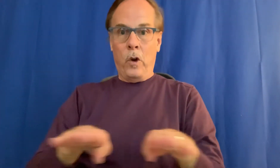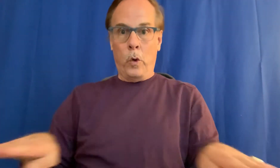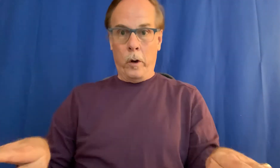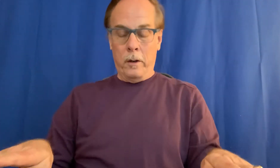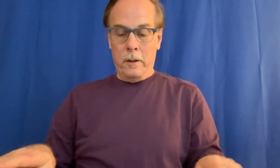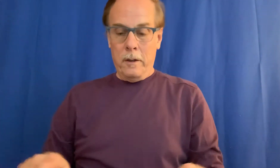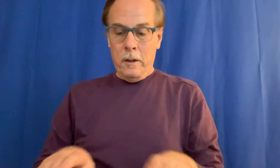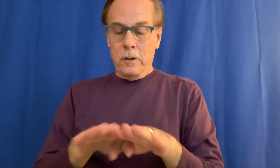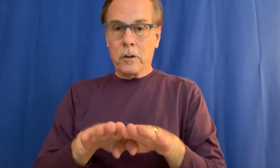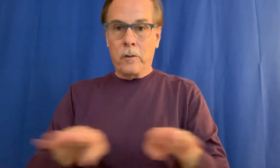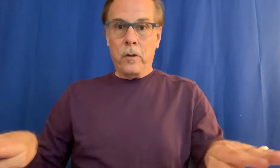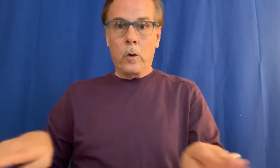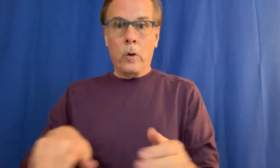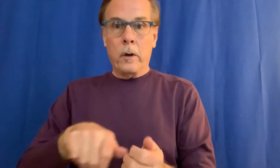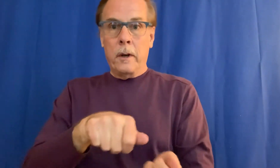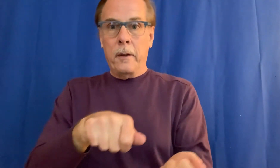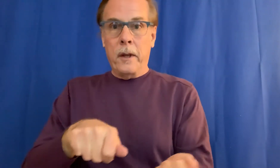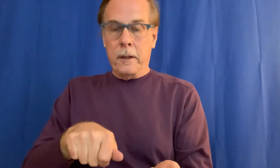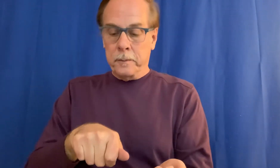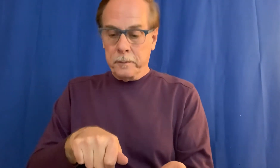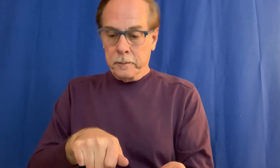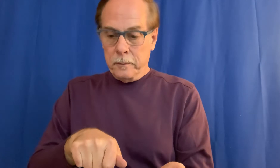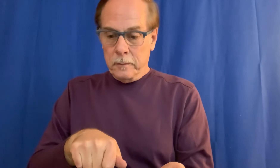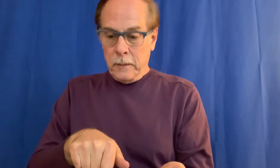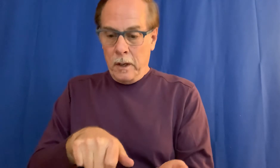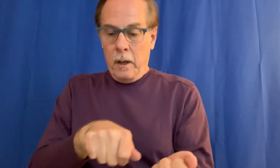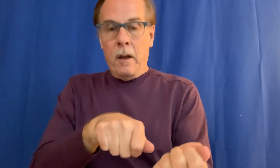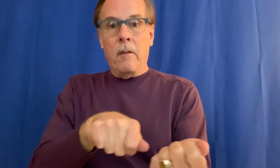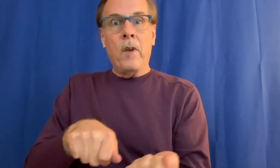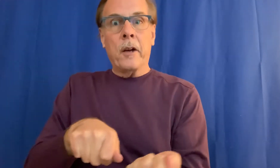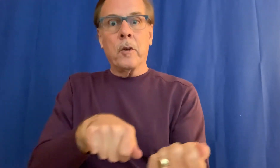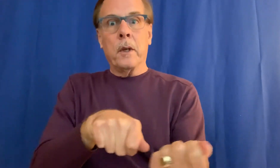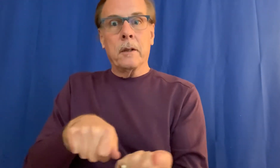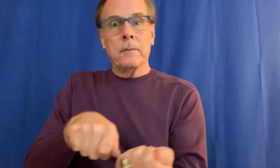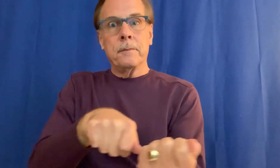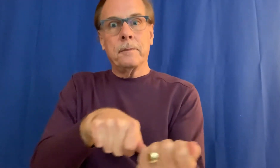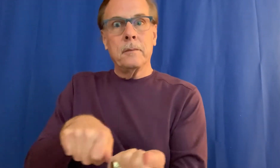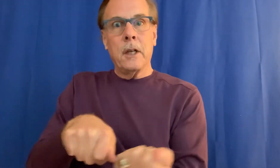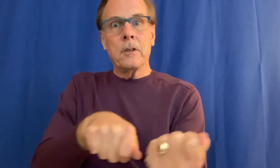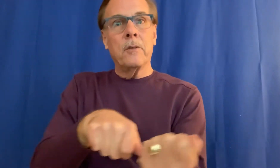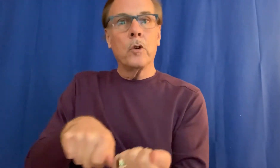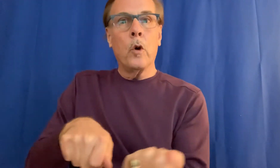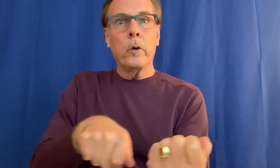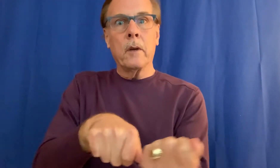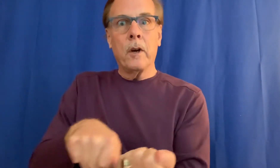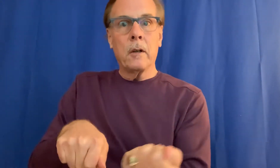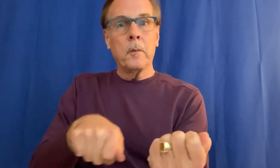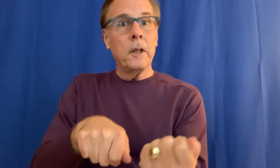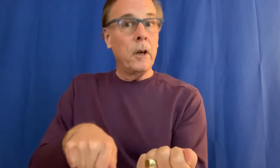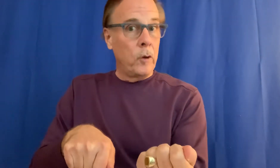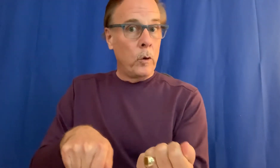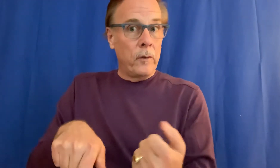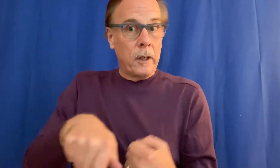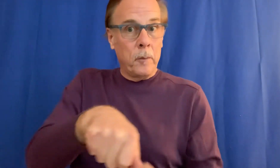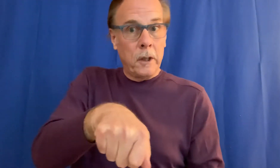floor. So floor, and then vacuuming, as if you're holding a vacuum cleaner. If you hold a vacuum cleaner with